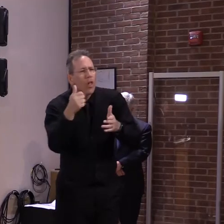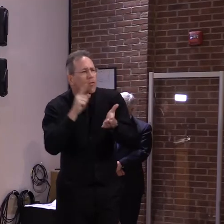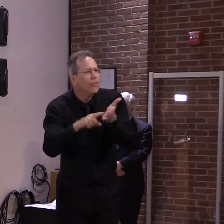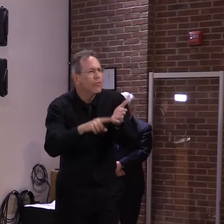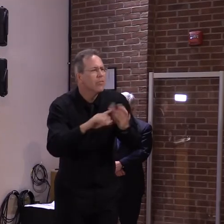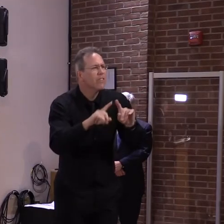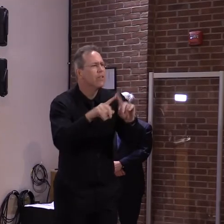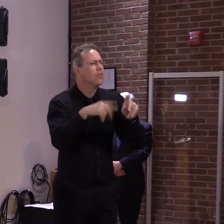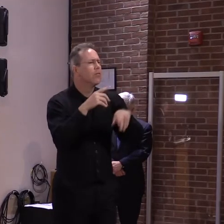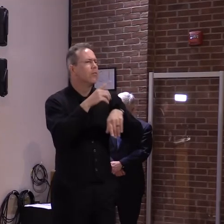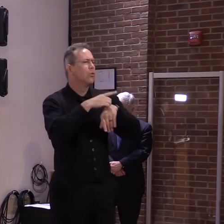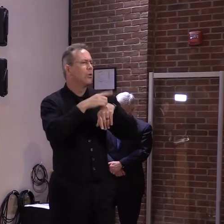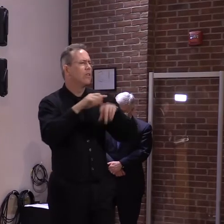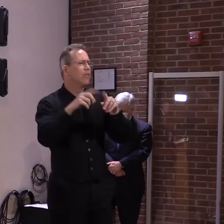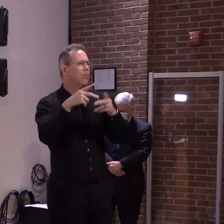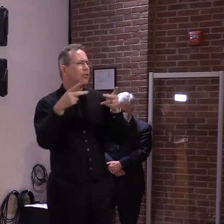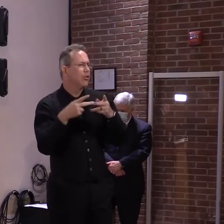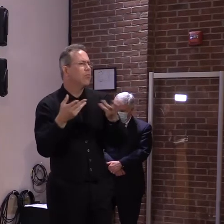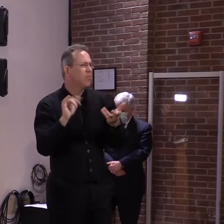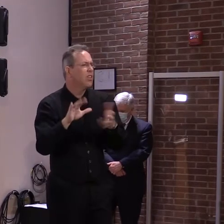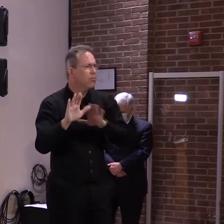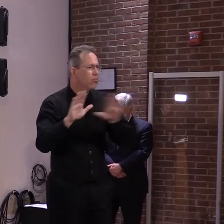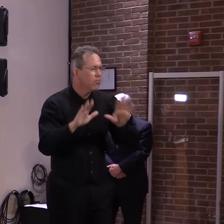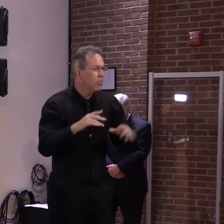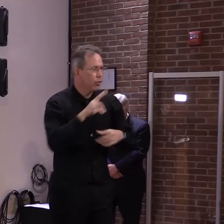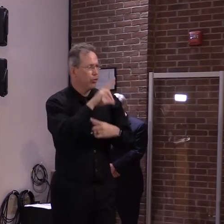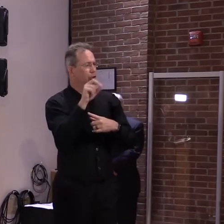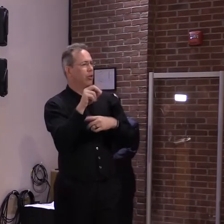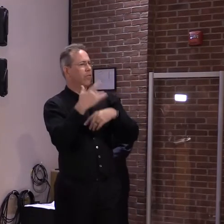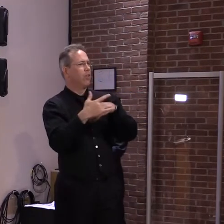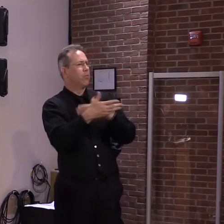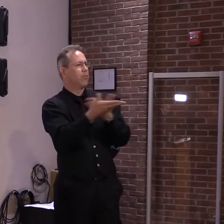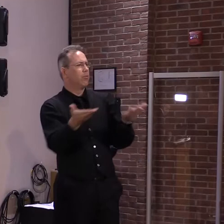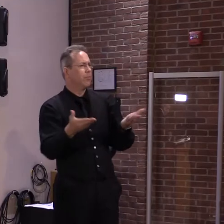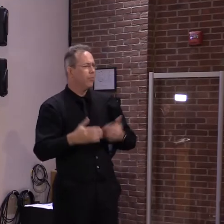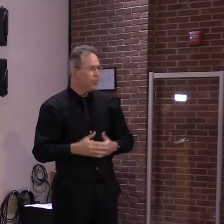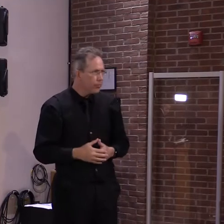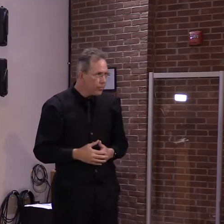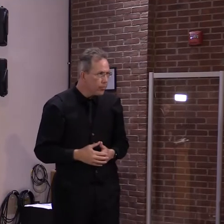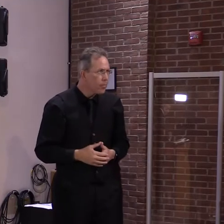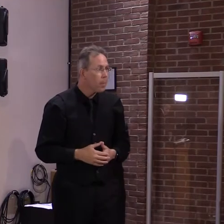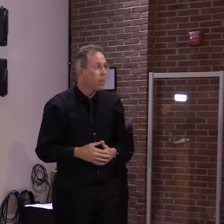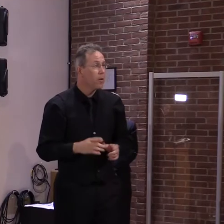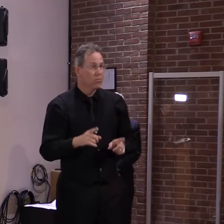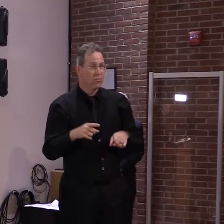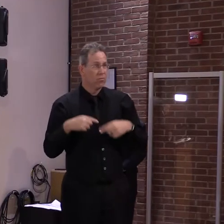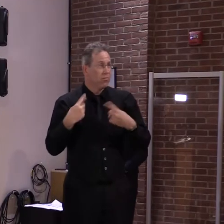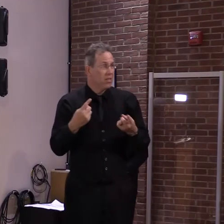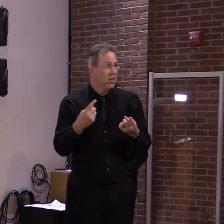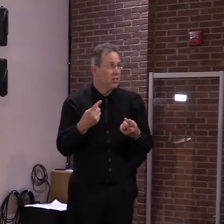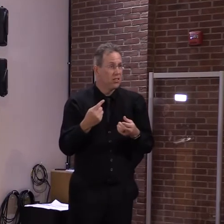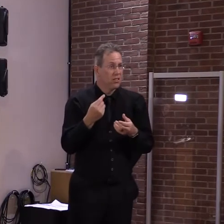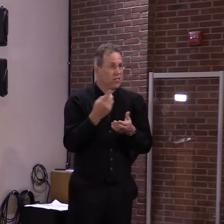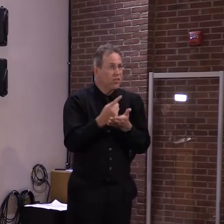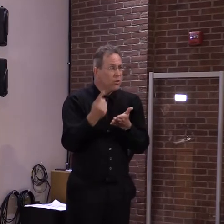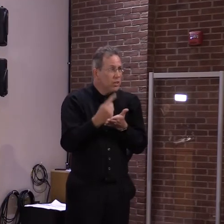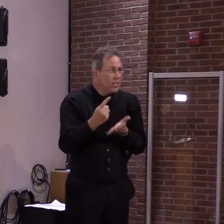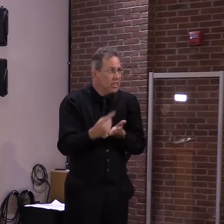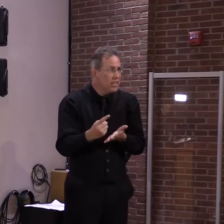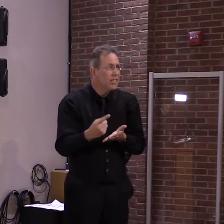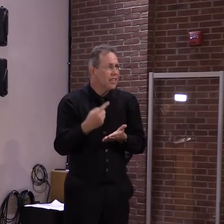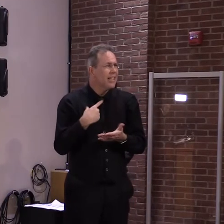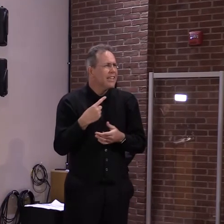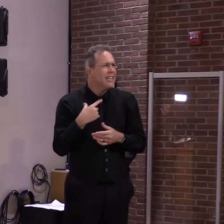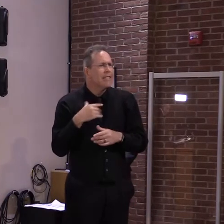had occasions to go both to Montpelier and Waterbury over the last couple of weeks, and my experience actually is quite the opposite. I've seen